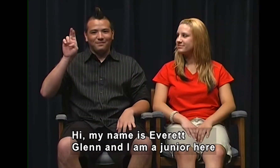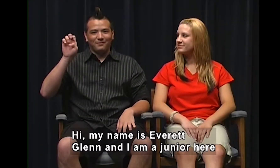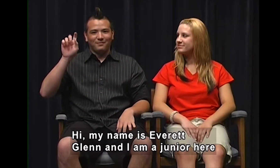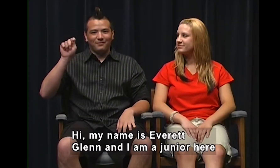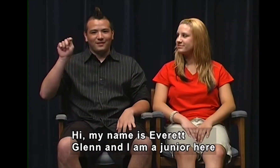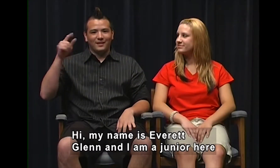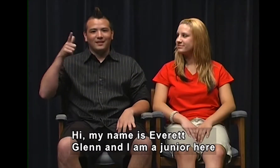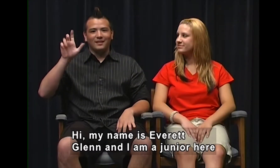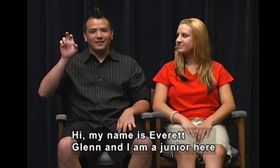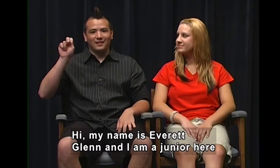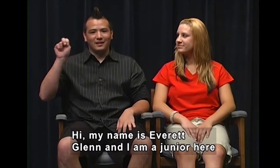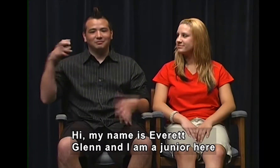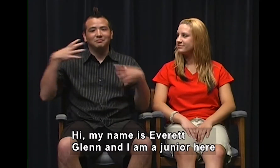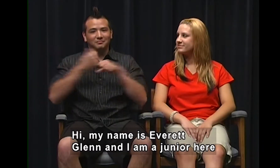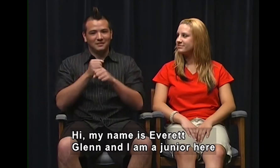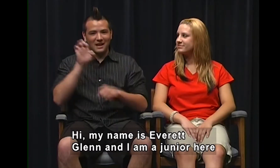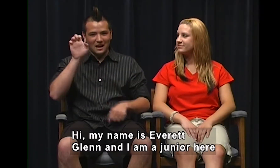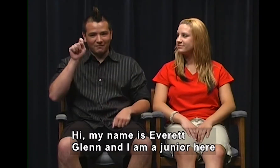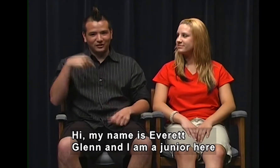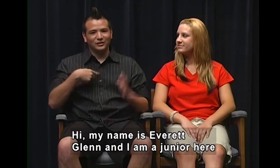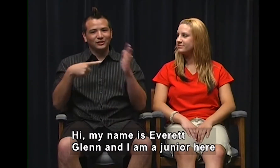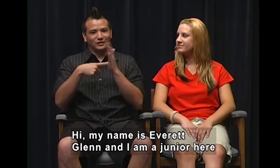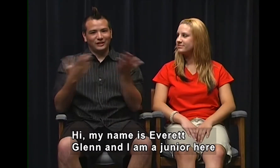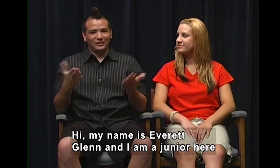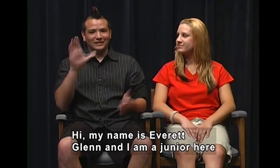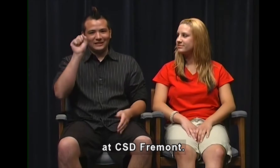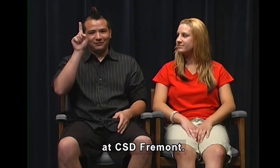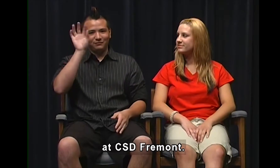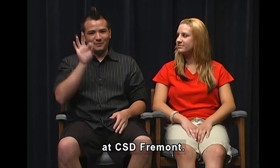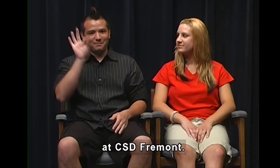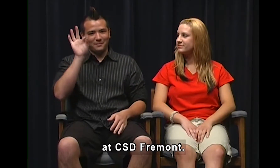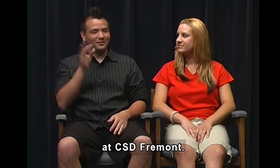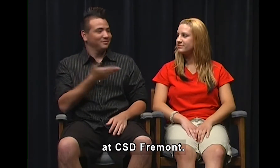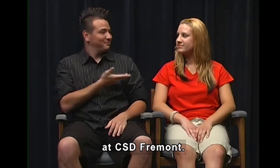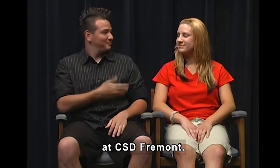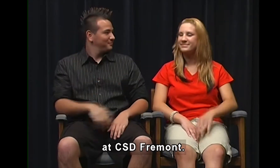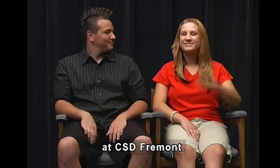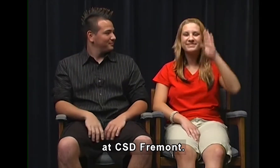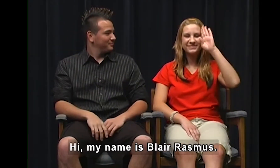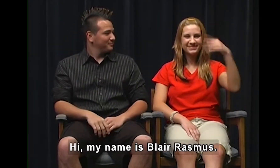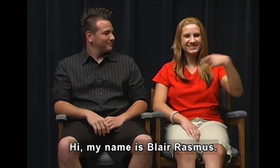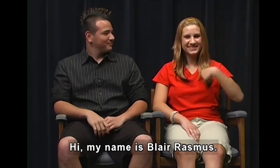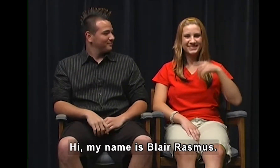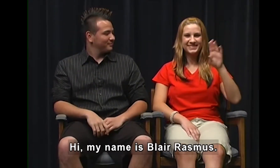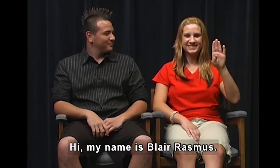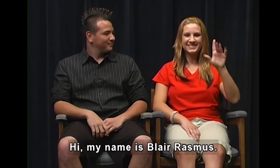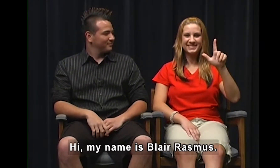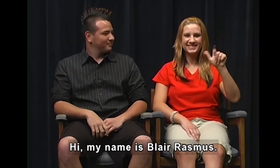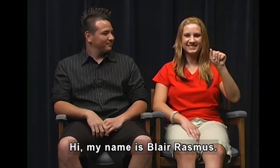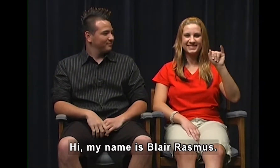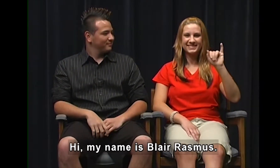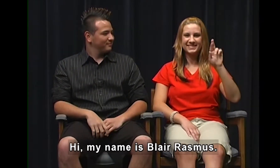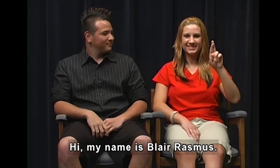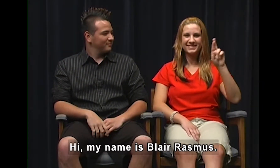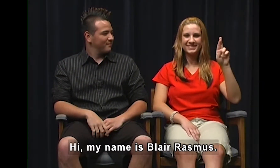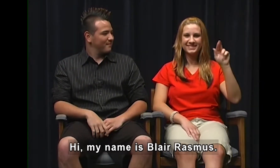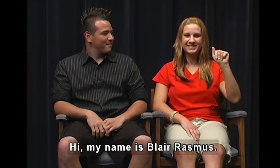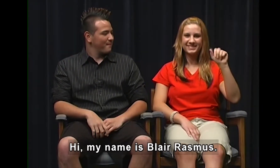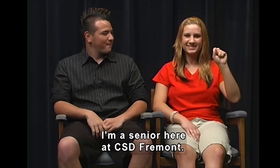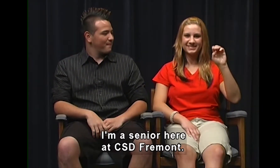name is Everett Glenn, and I am a junior here at CSD Fremont. Hi, my name is Blair Rasmus. I'm